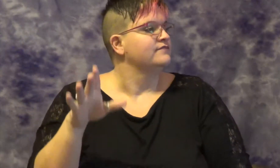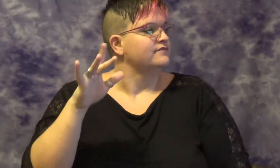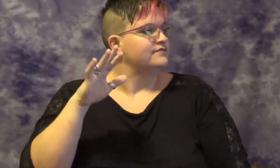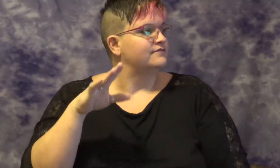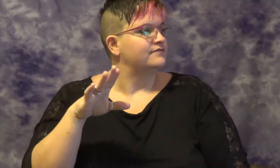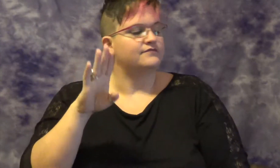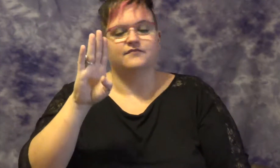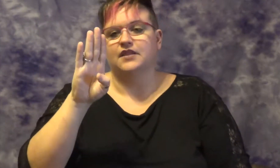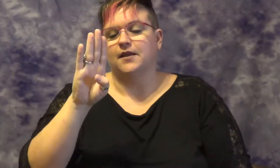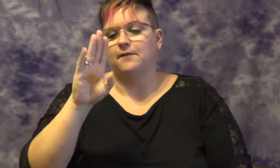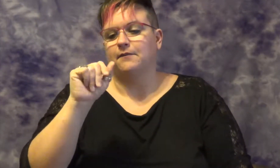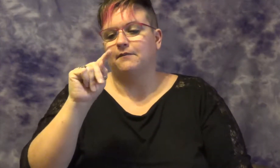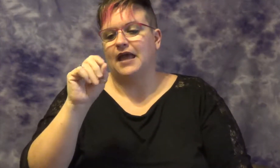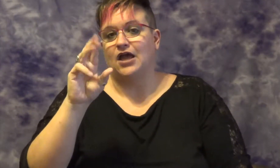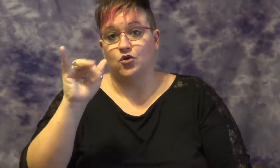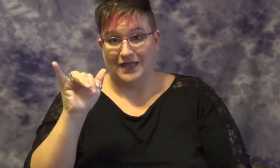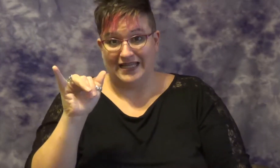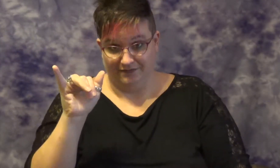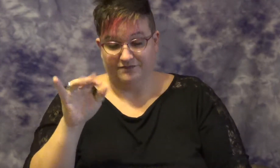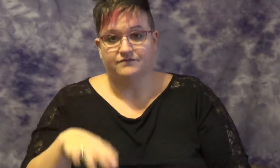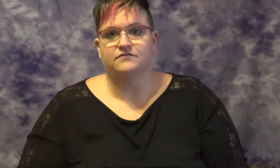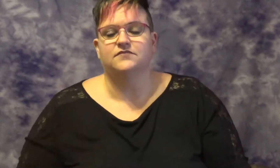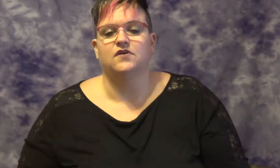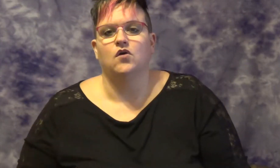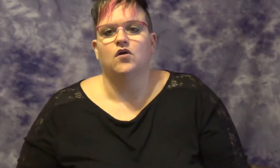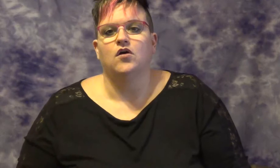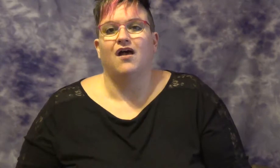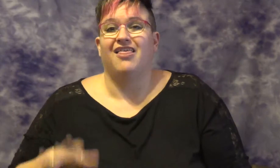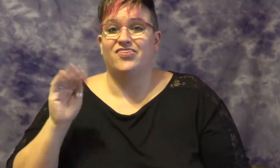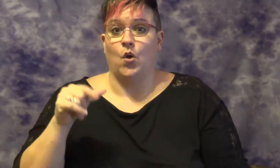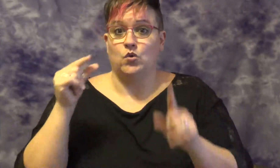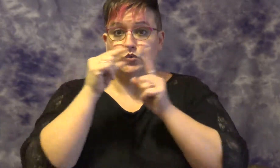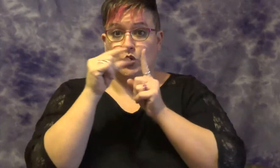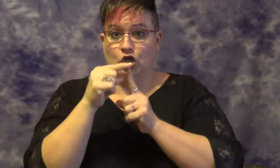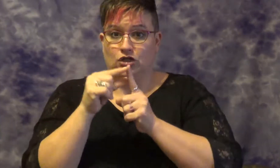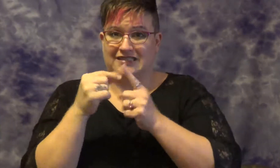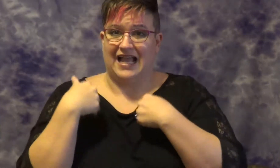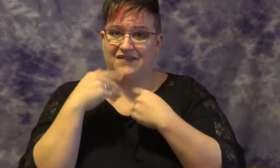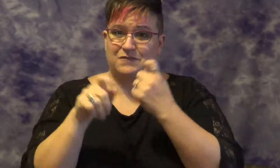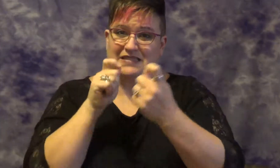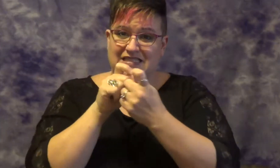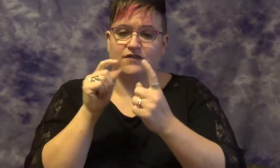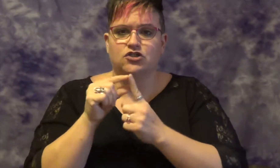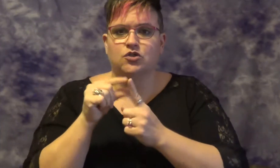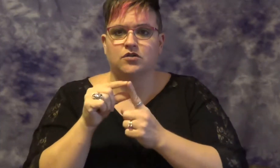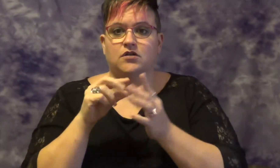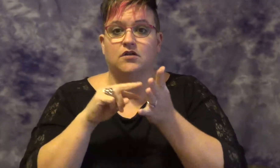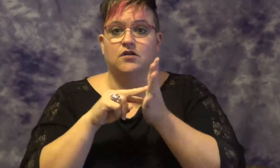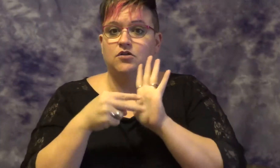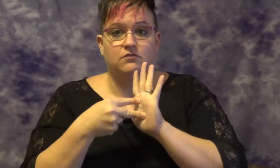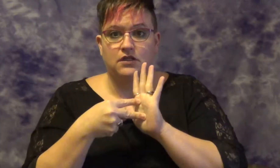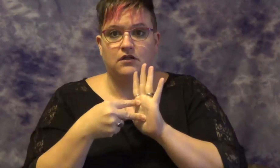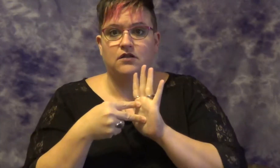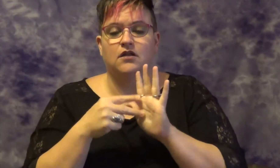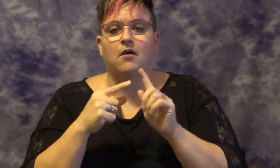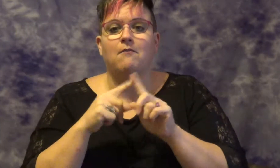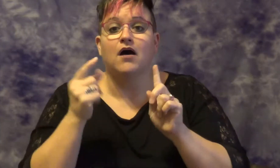use specific words like buck or pitcher or battery. All of those words have specific